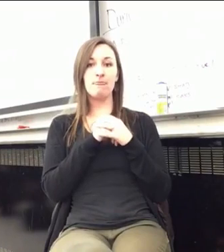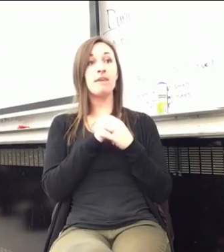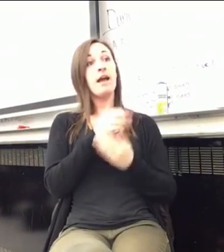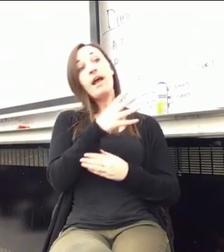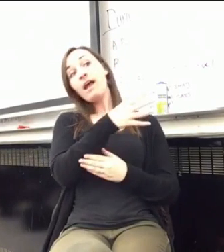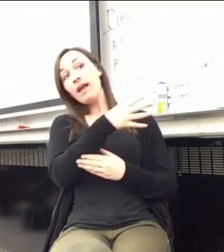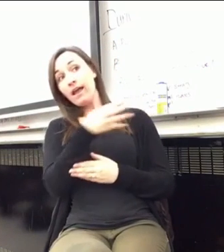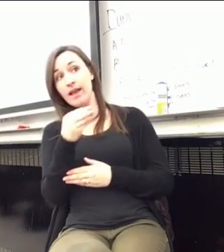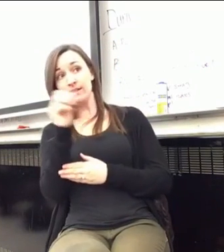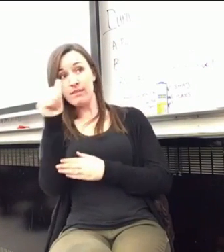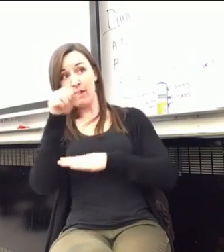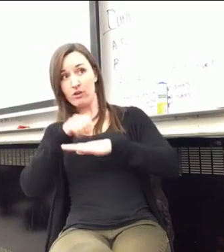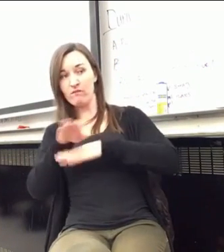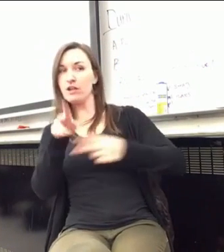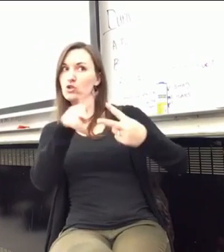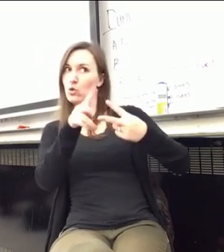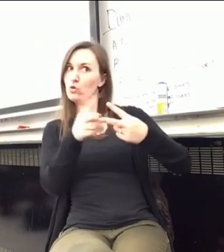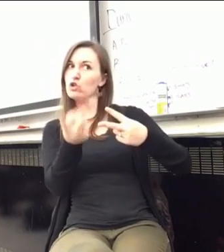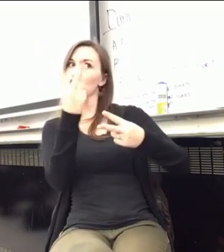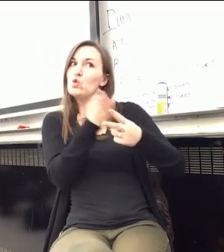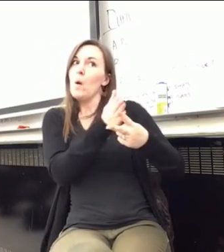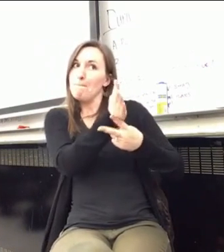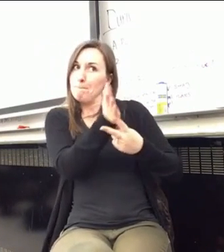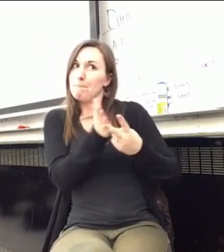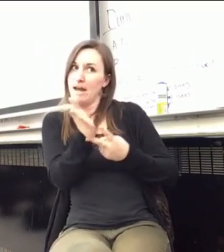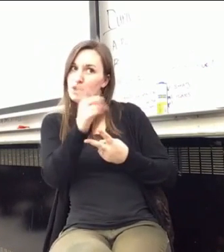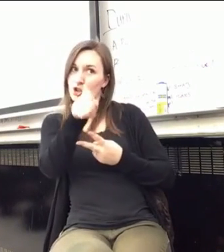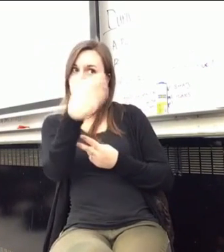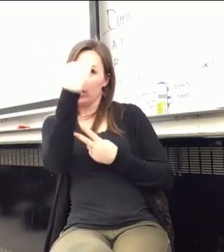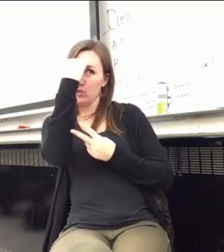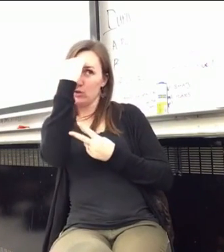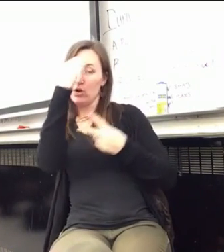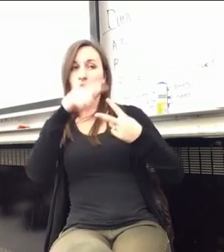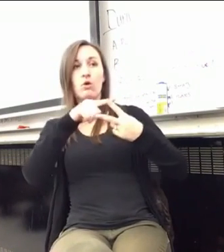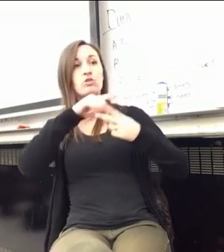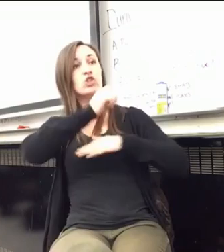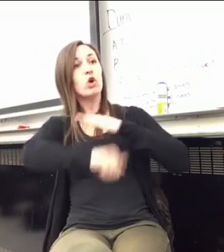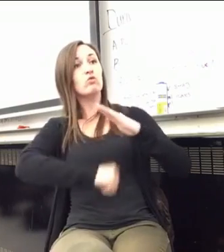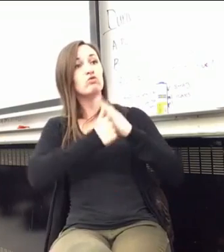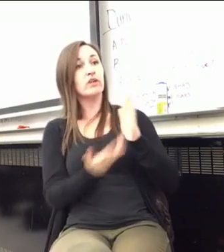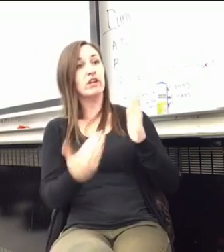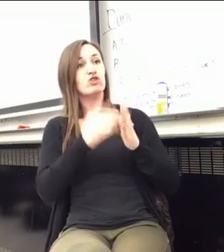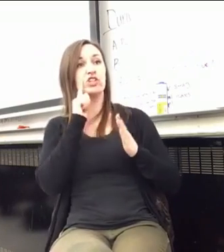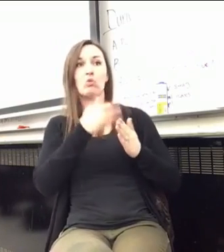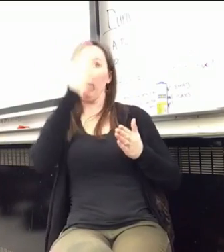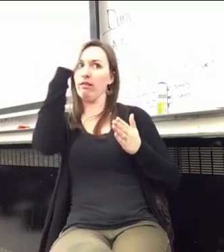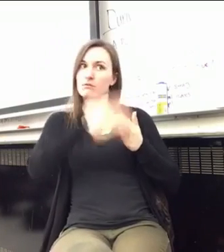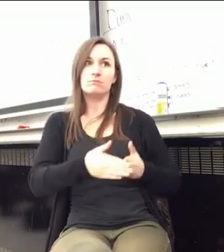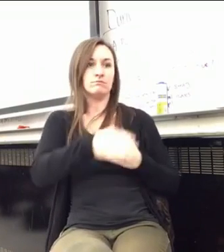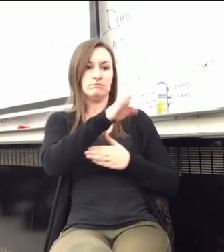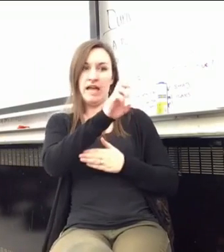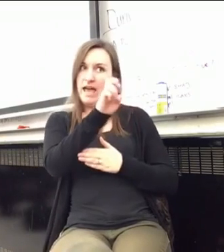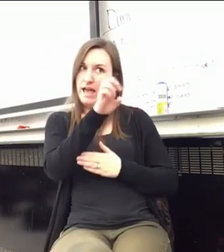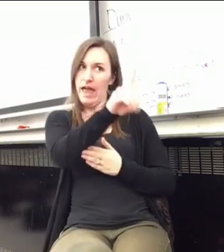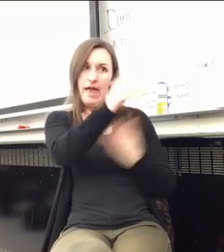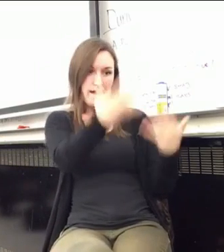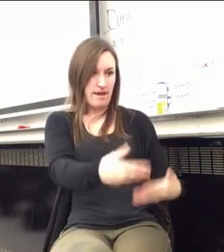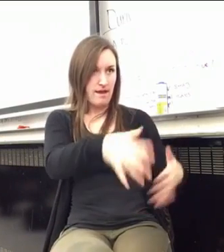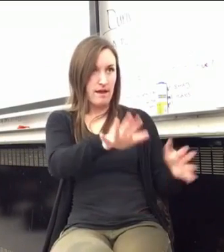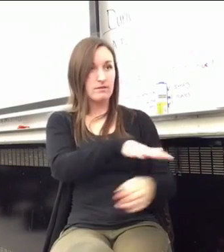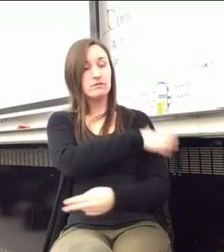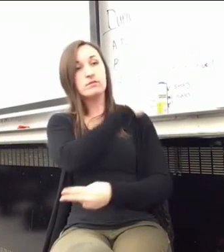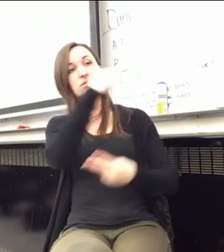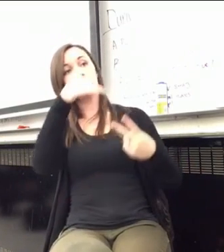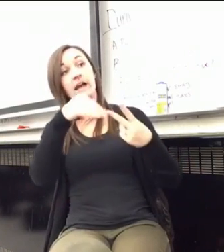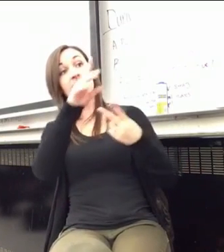And the other effect, so there's two major effects that you need to know. Reconstruction is going to end, and